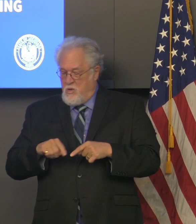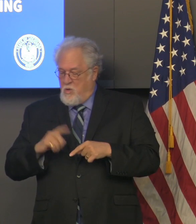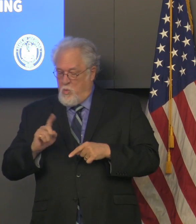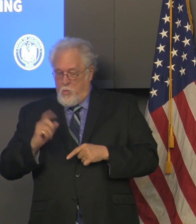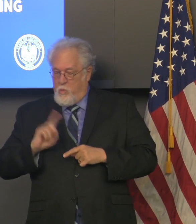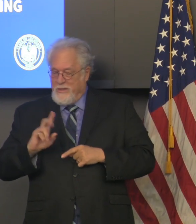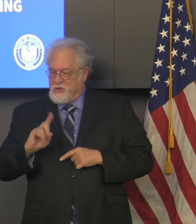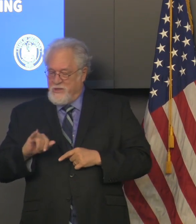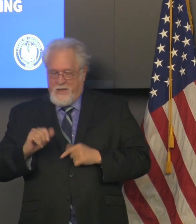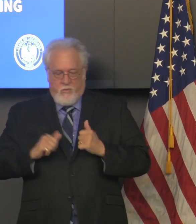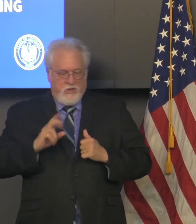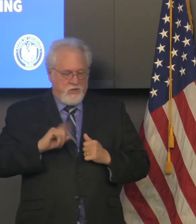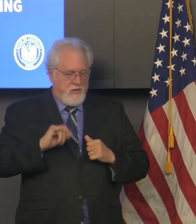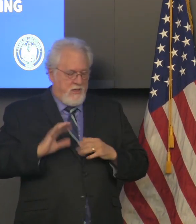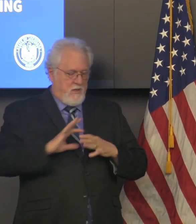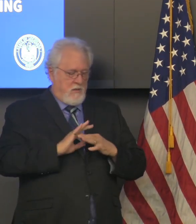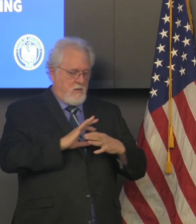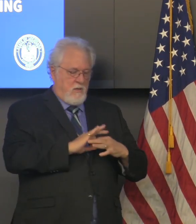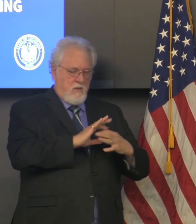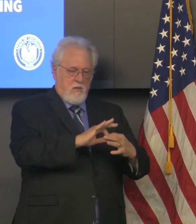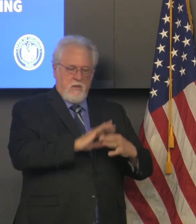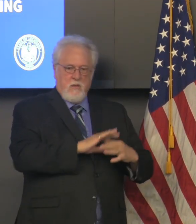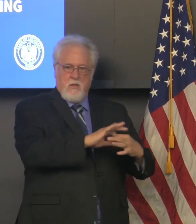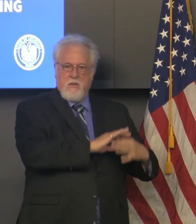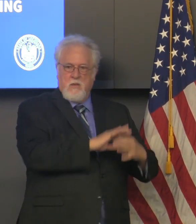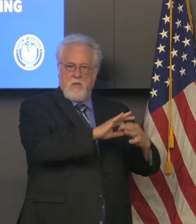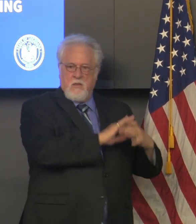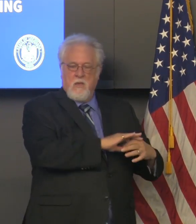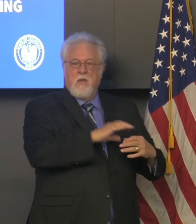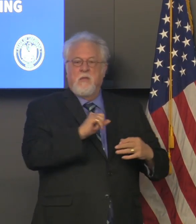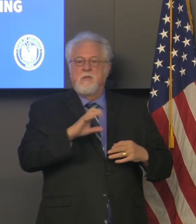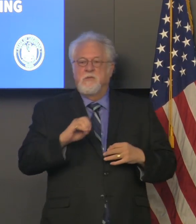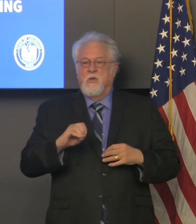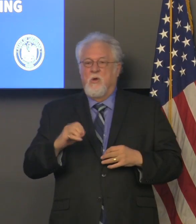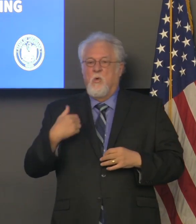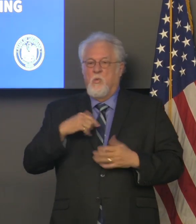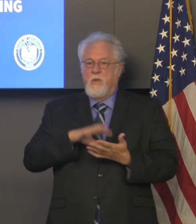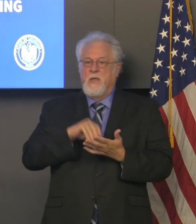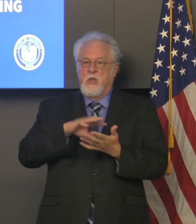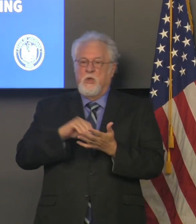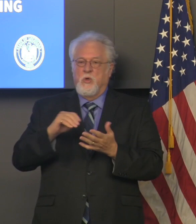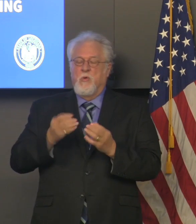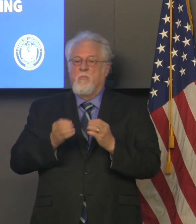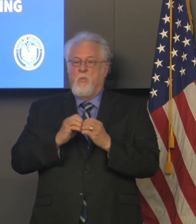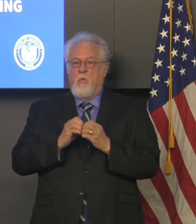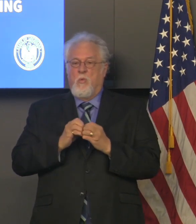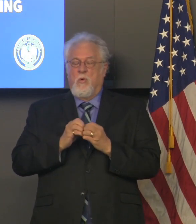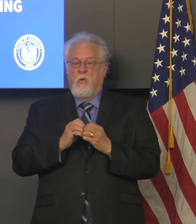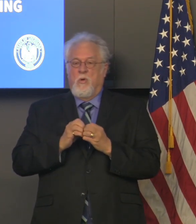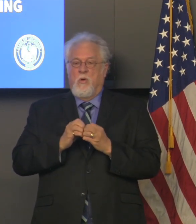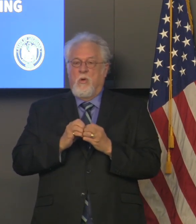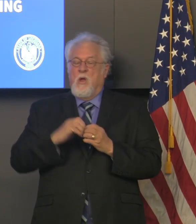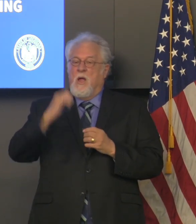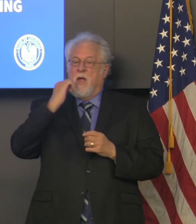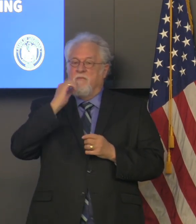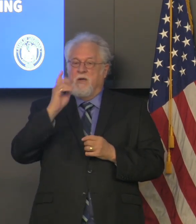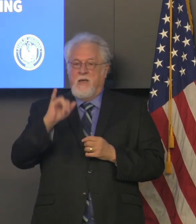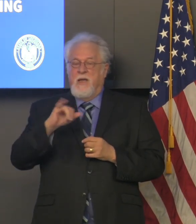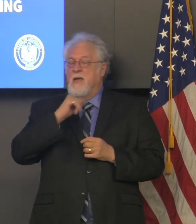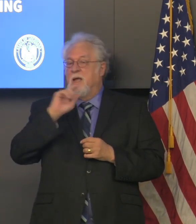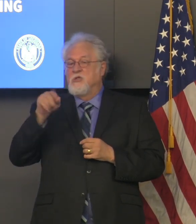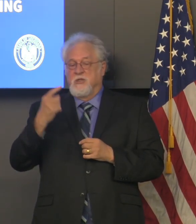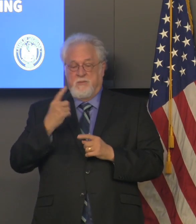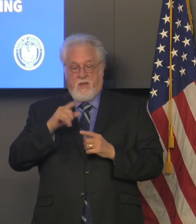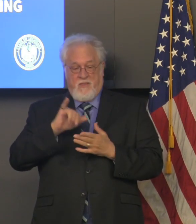those results with the date of that specimen collection. And so we learn more every day, not just about